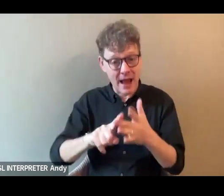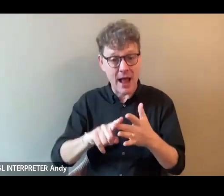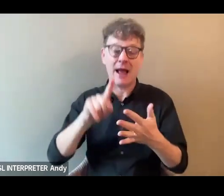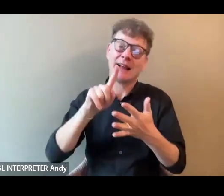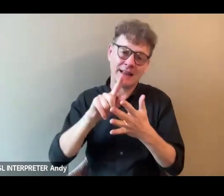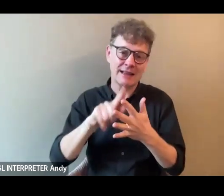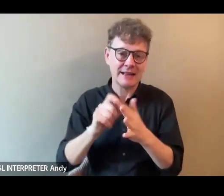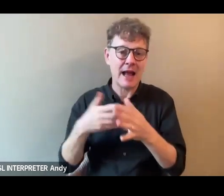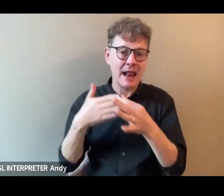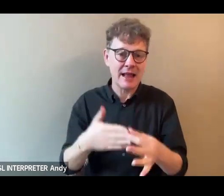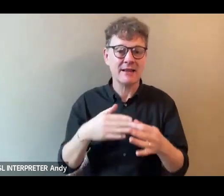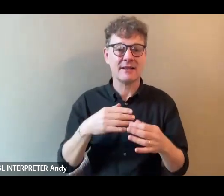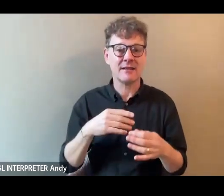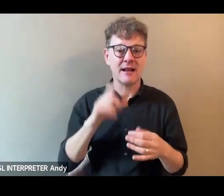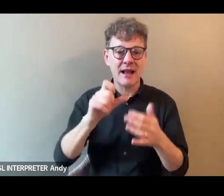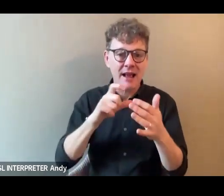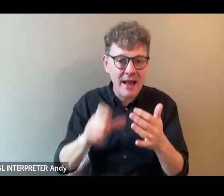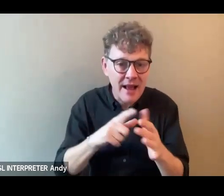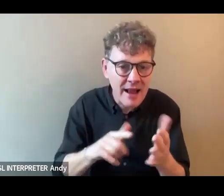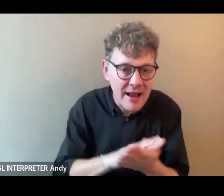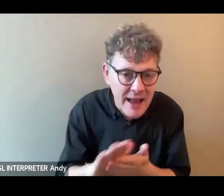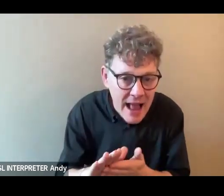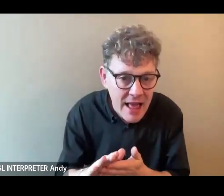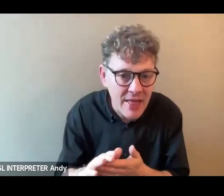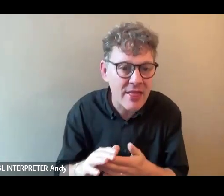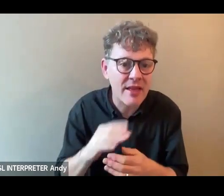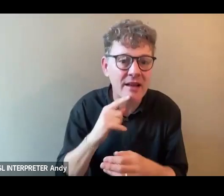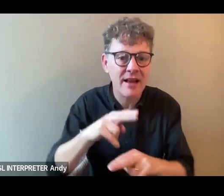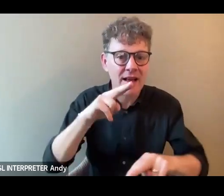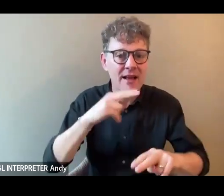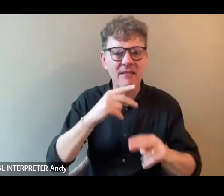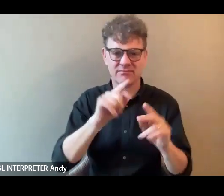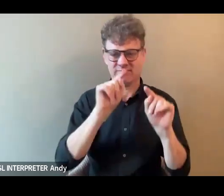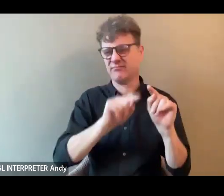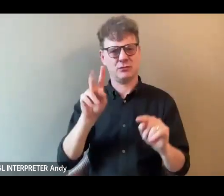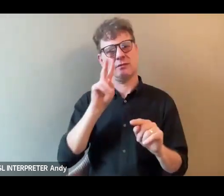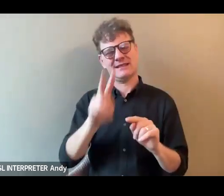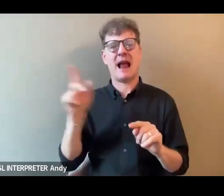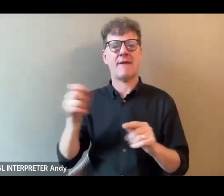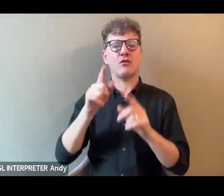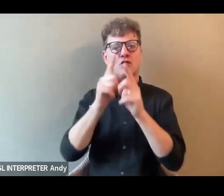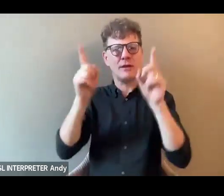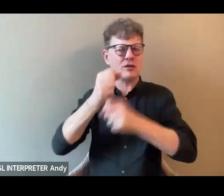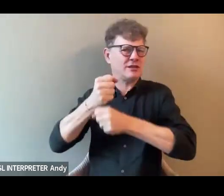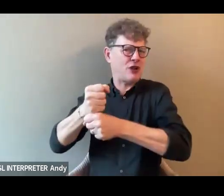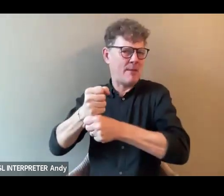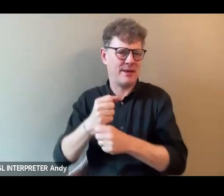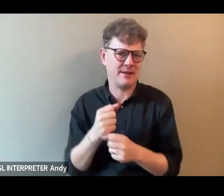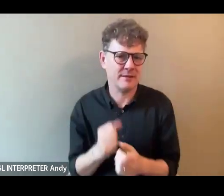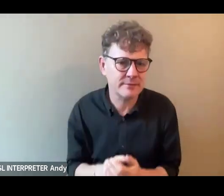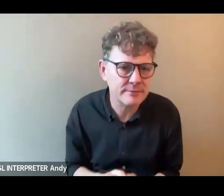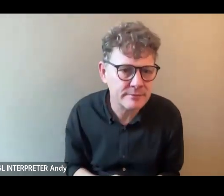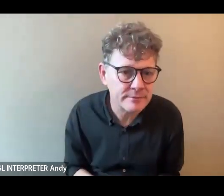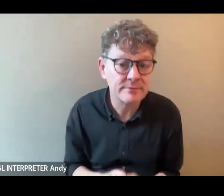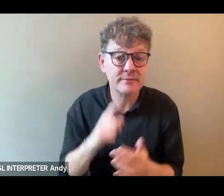lead. Catherine is our engagement lead. Clay McGill is our neurodiversity champion, and who hopefully will be around at some point today.